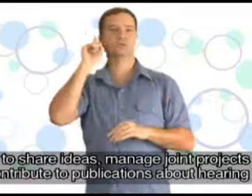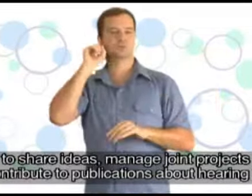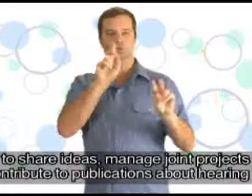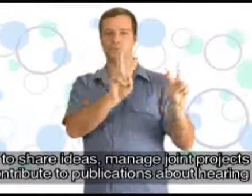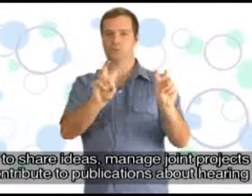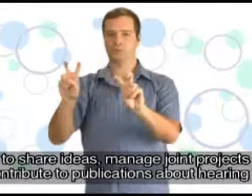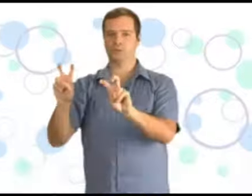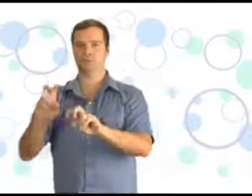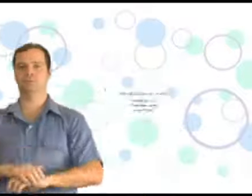hearing issues.